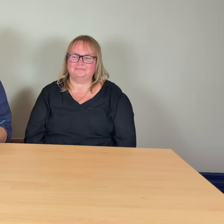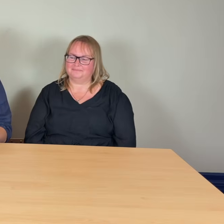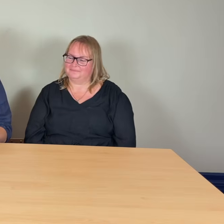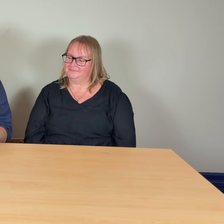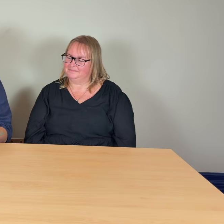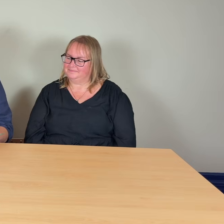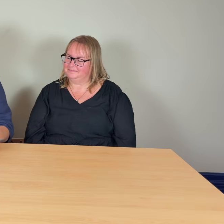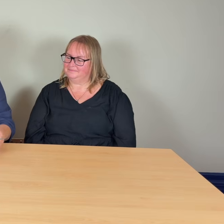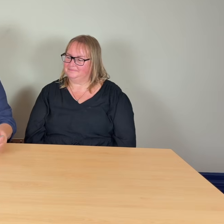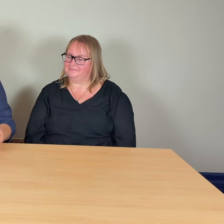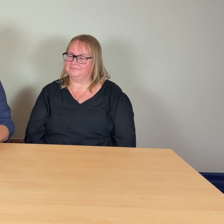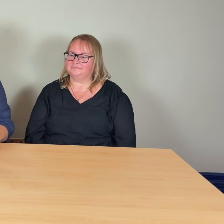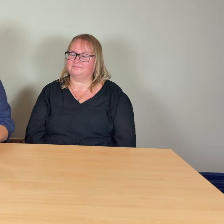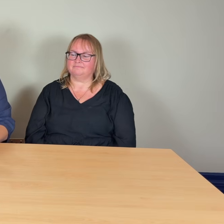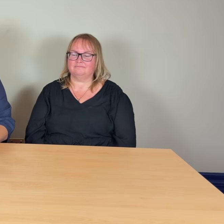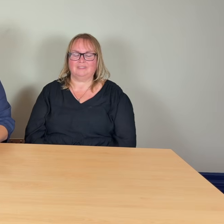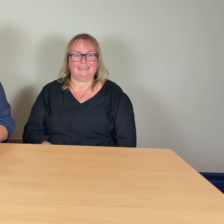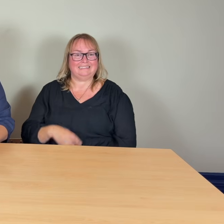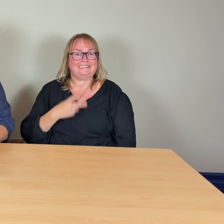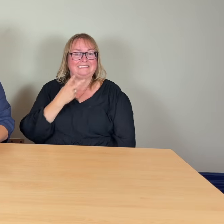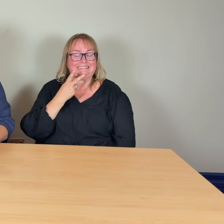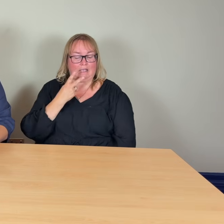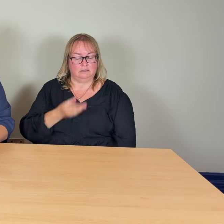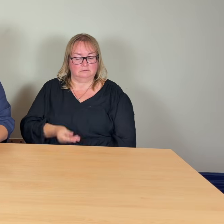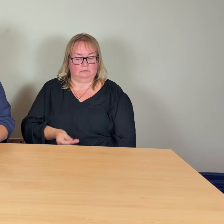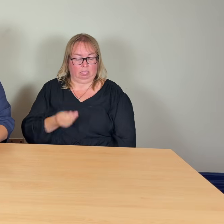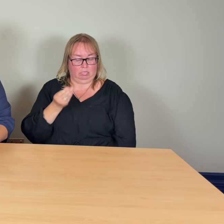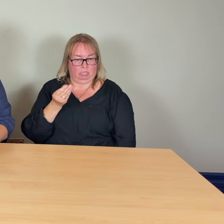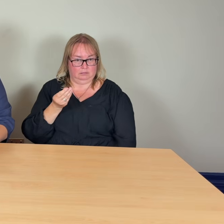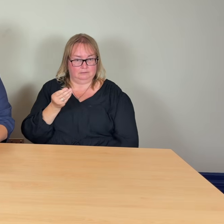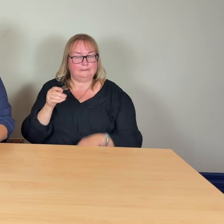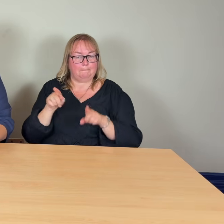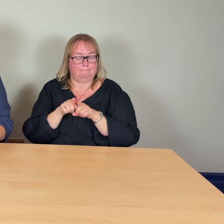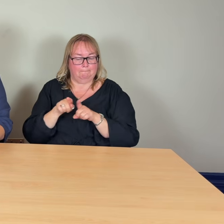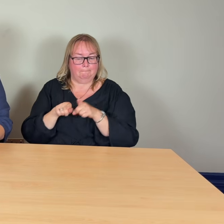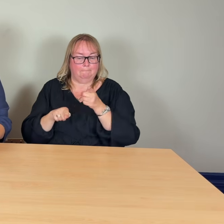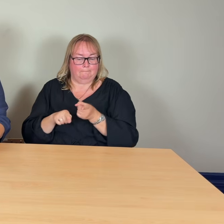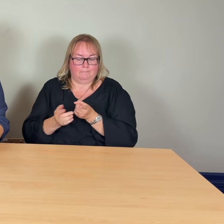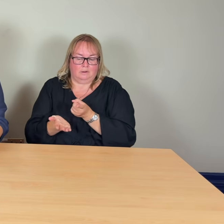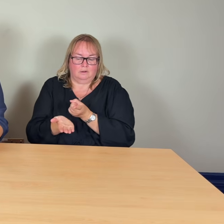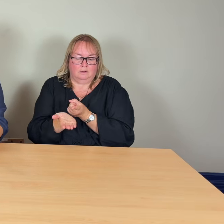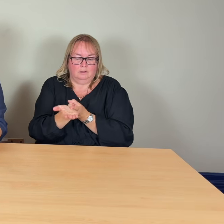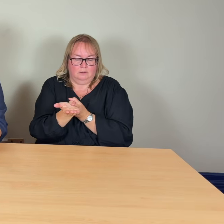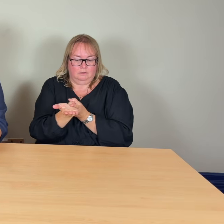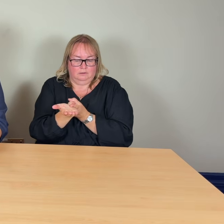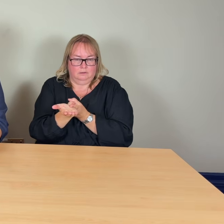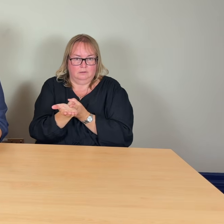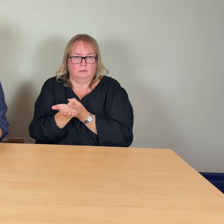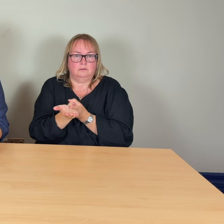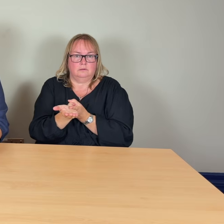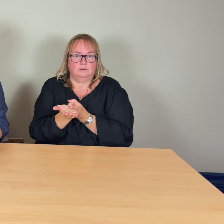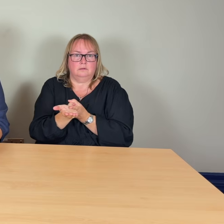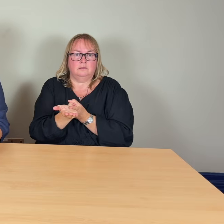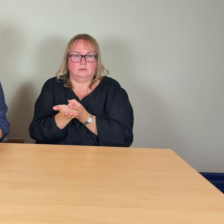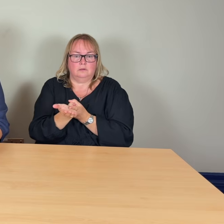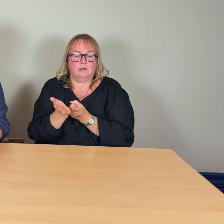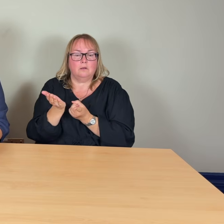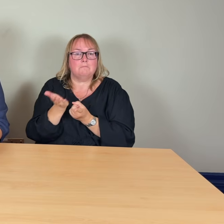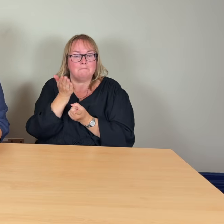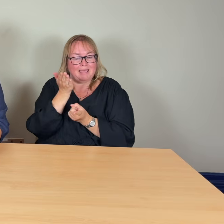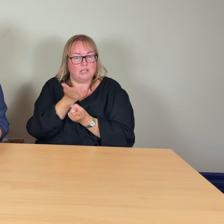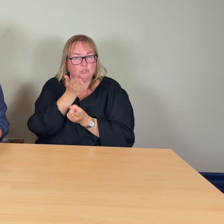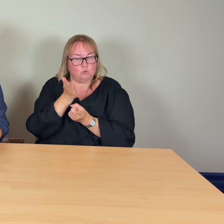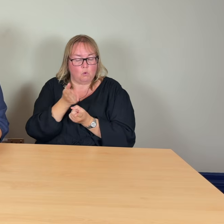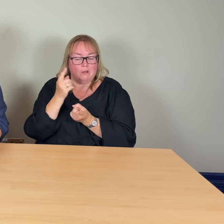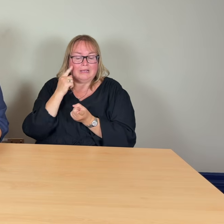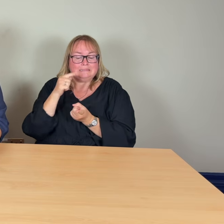Then you take your second piece of tape and again you make the tongue, making sure you can see the end